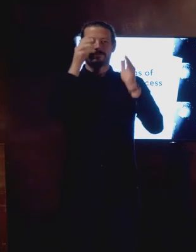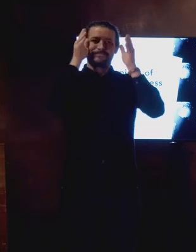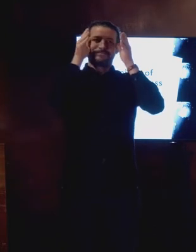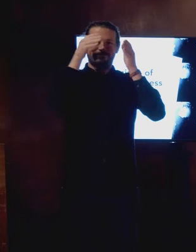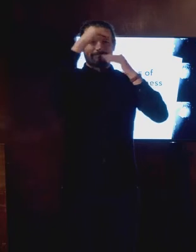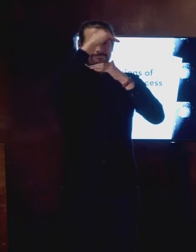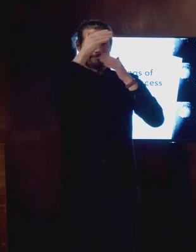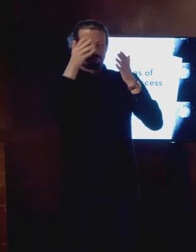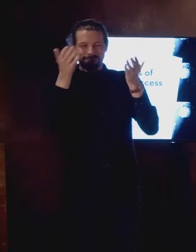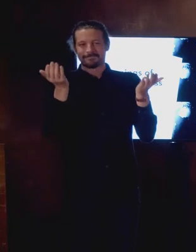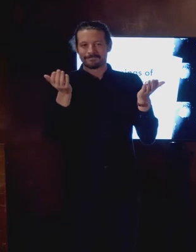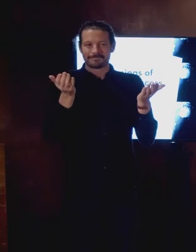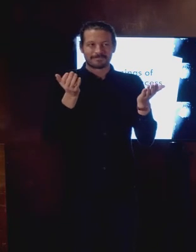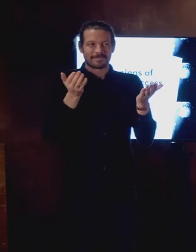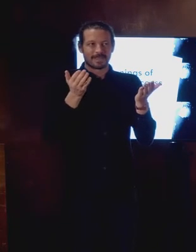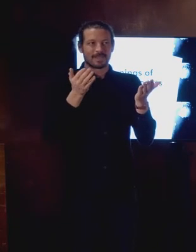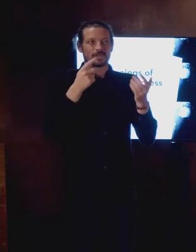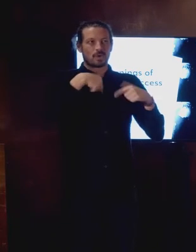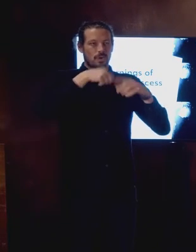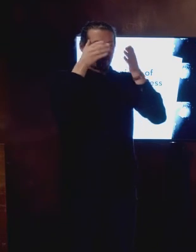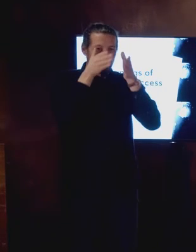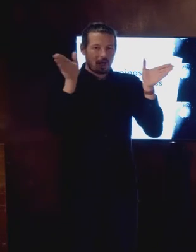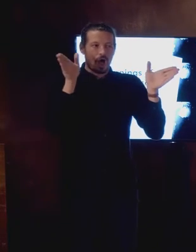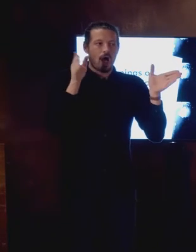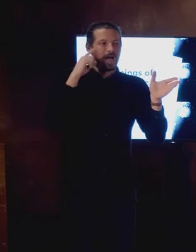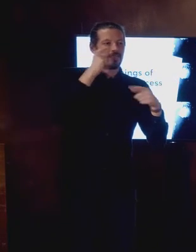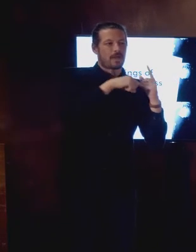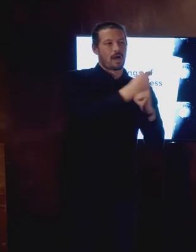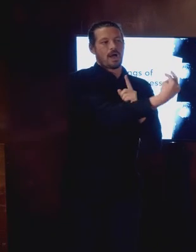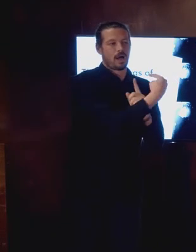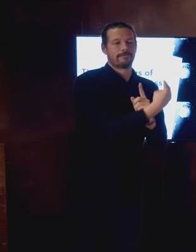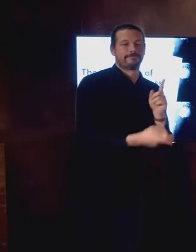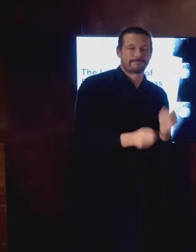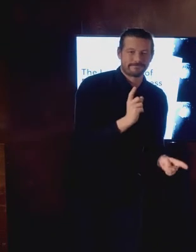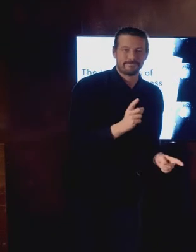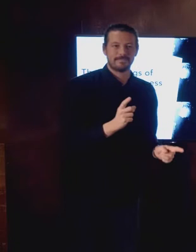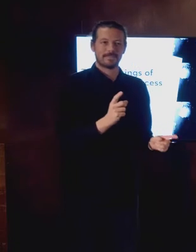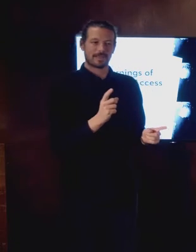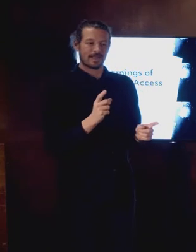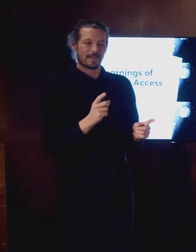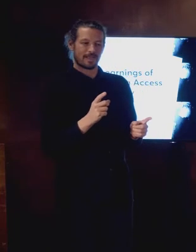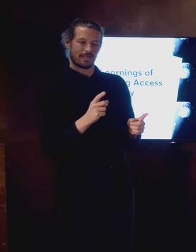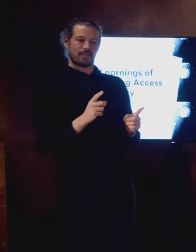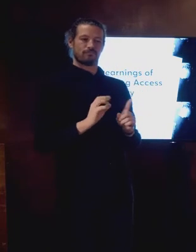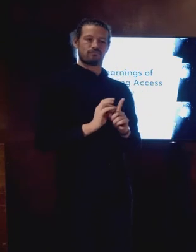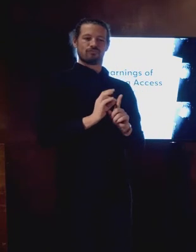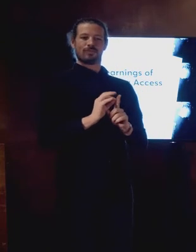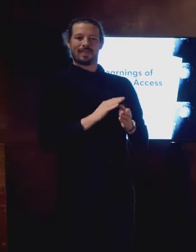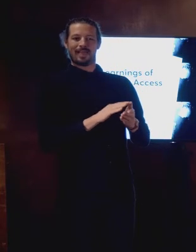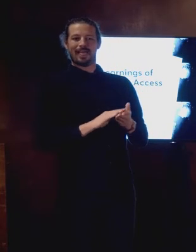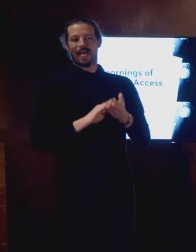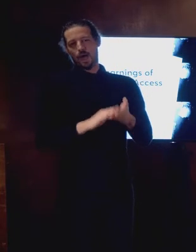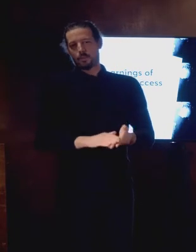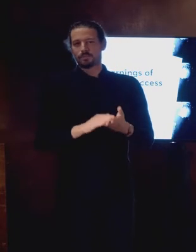been put in a situation where you had to think about something from someone else's perspective, again, that can hopefully only make the art